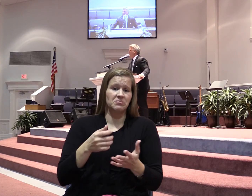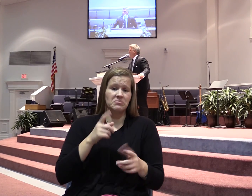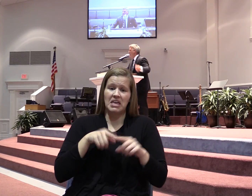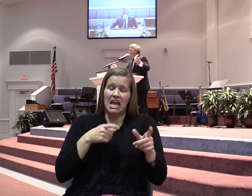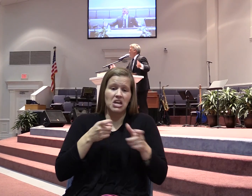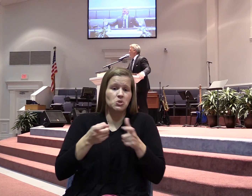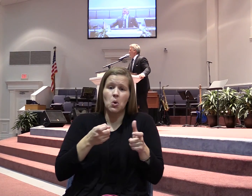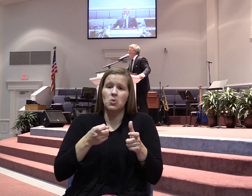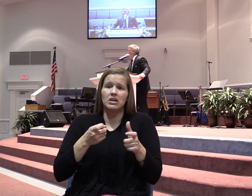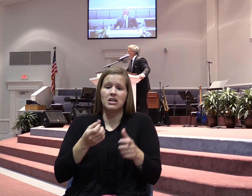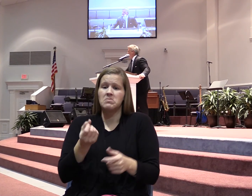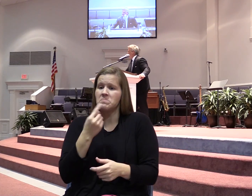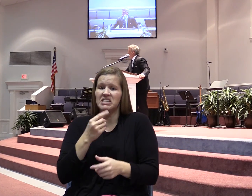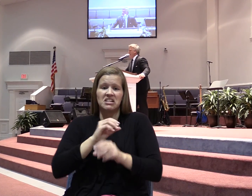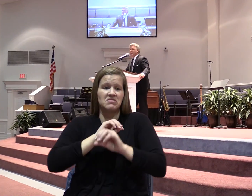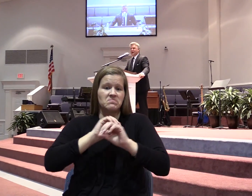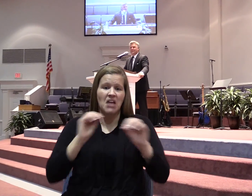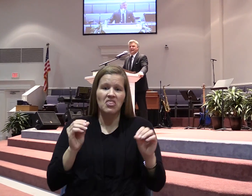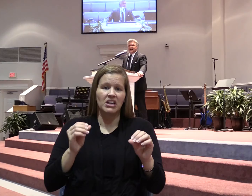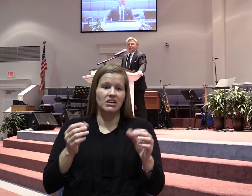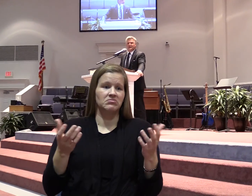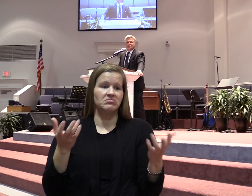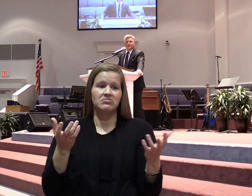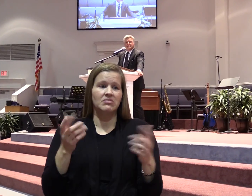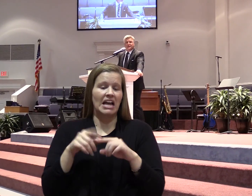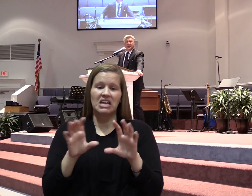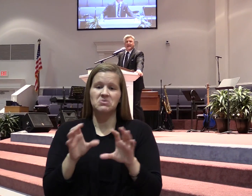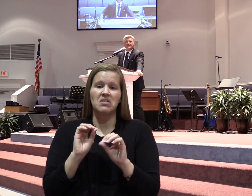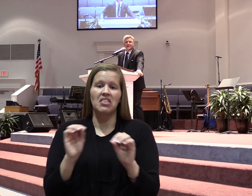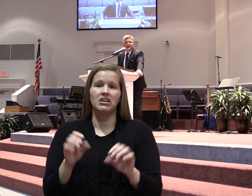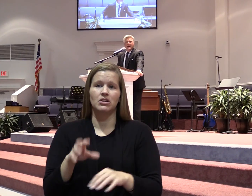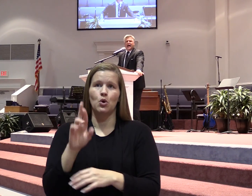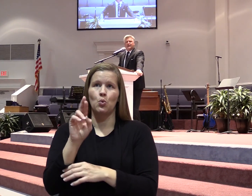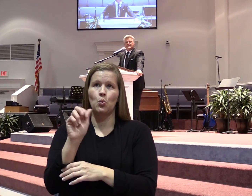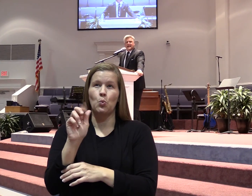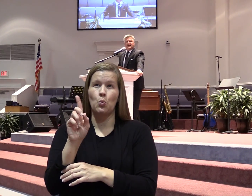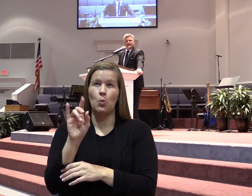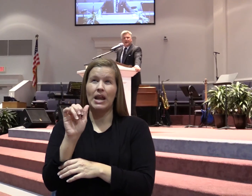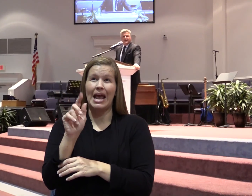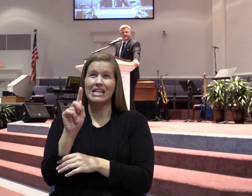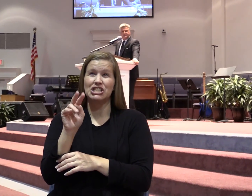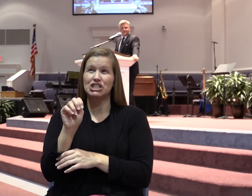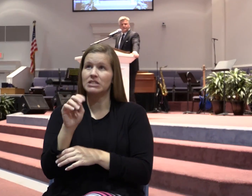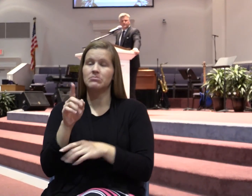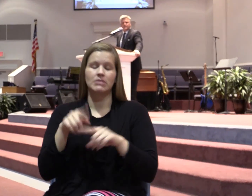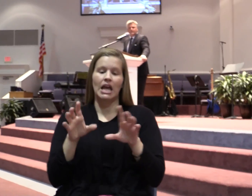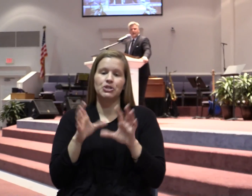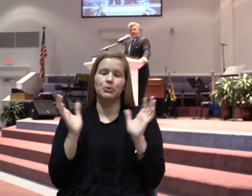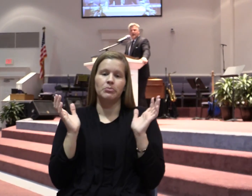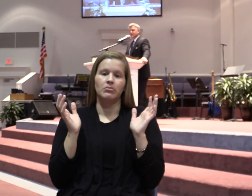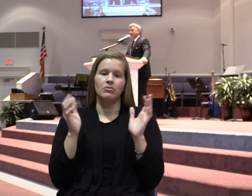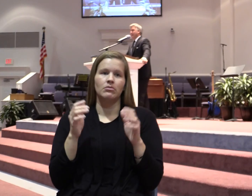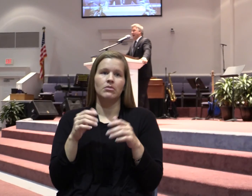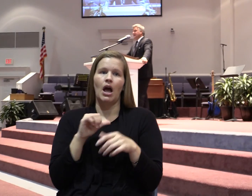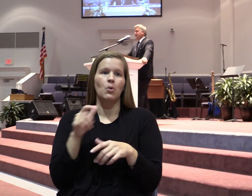do anything. No, there's no reason to even take chemotherapy, they tell me. There's no reason for radiation. I have less than 18 months.